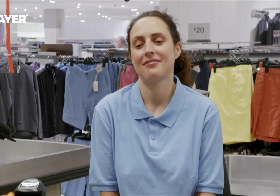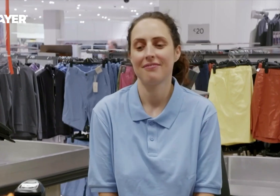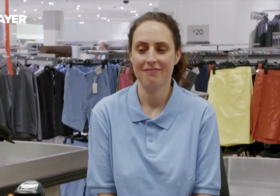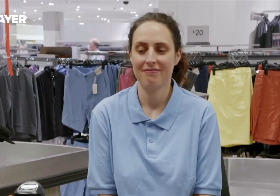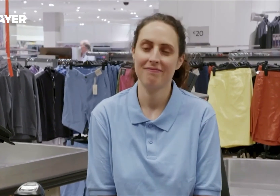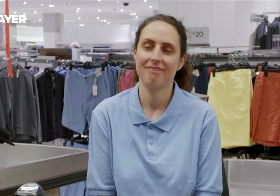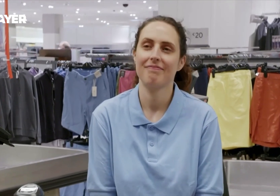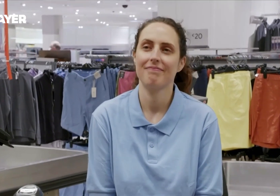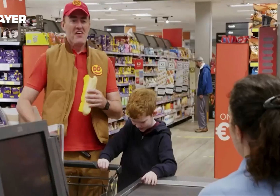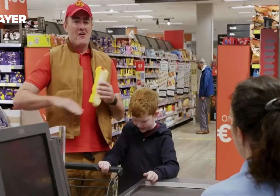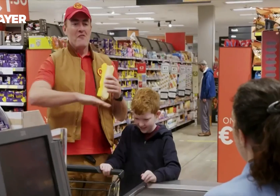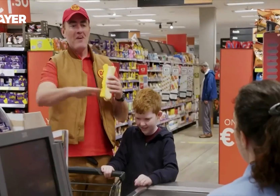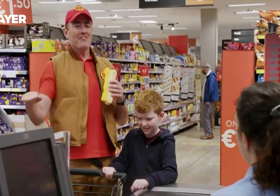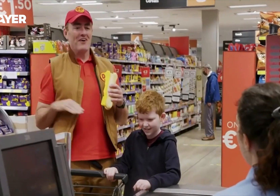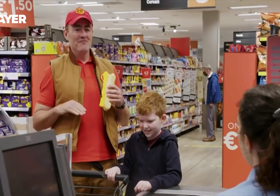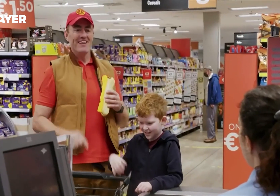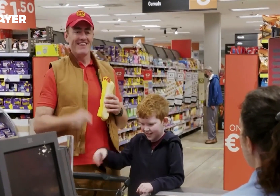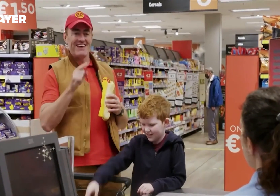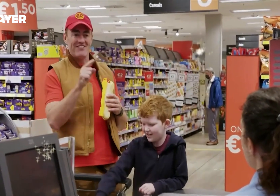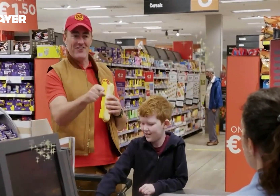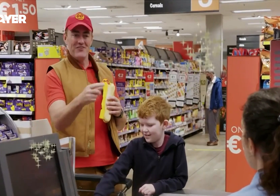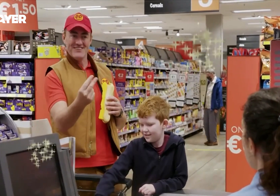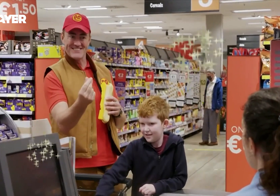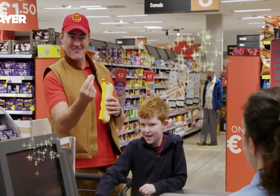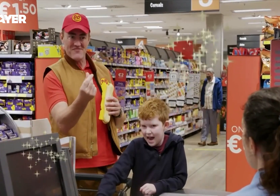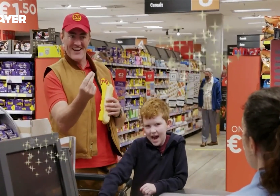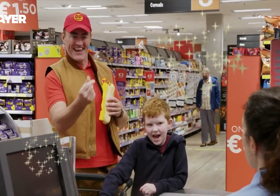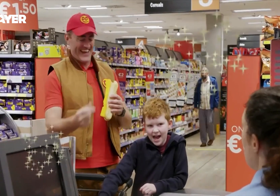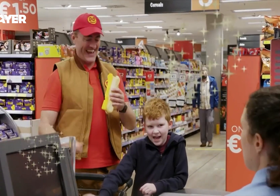Hello again. We've come to give you some money.